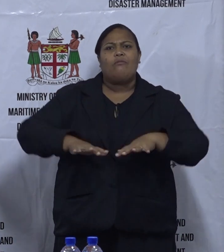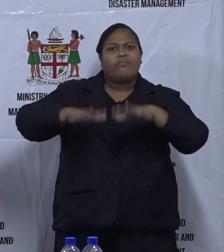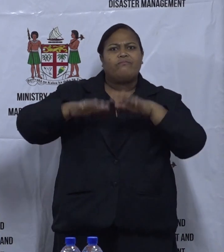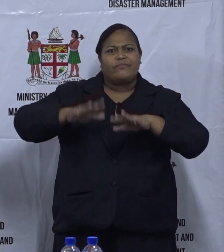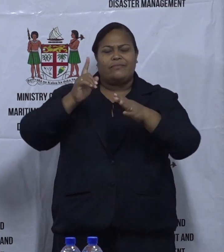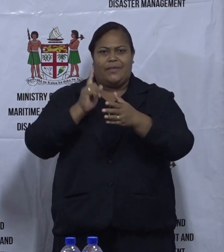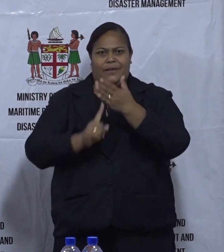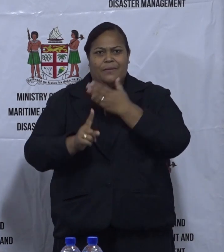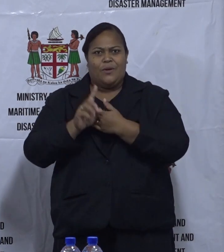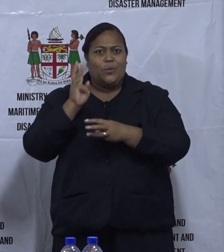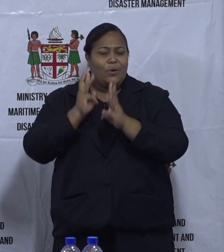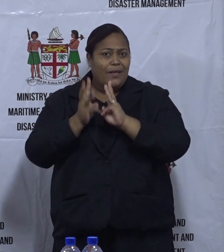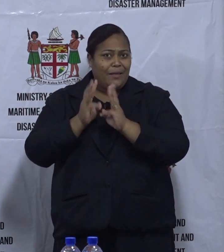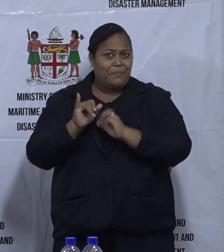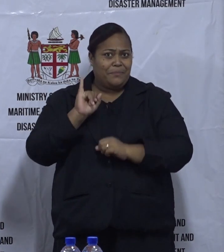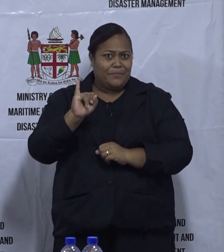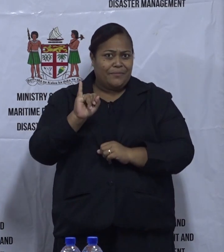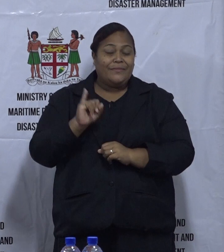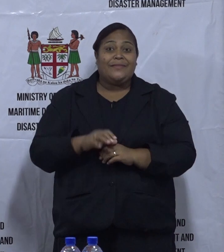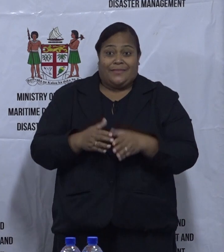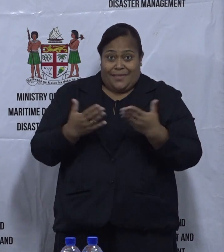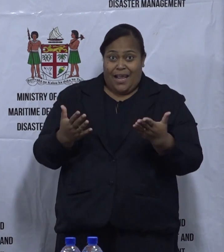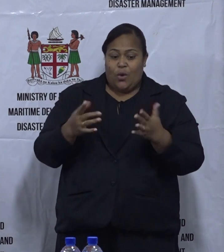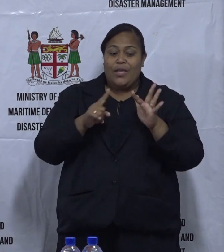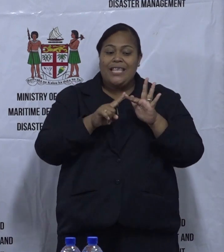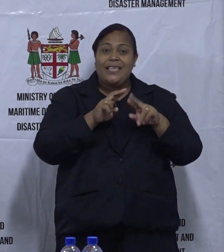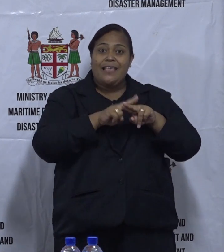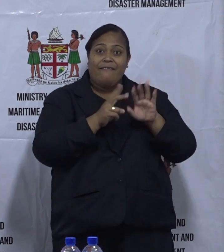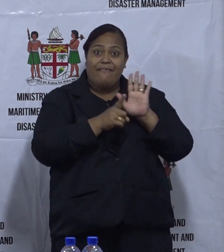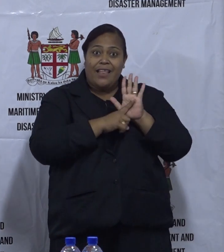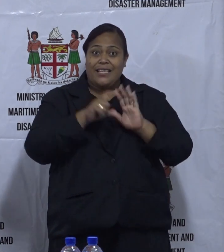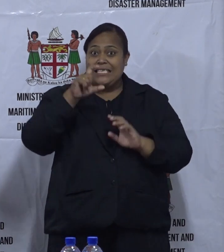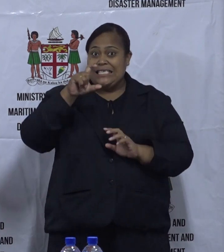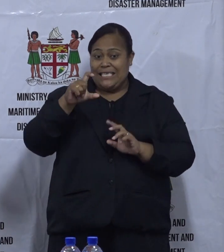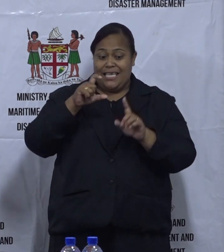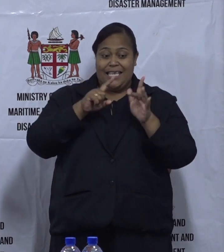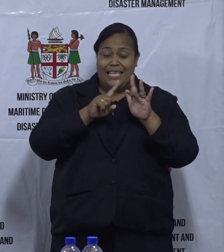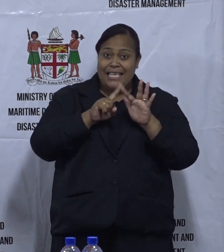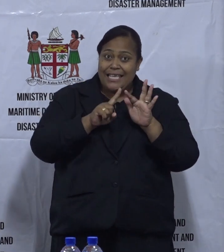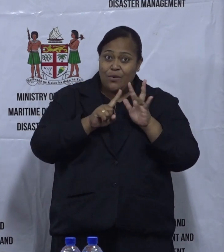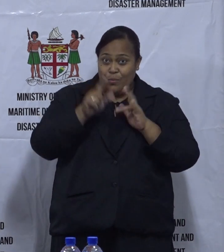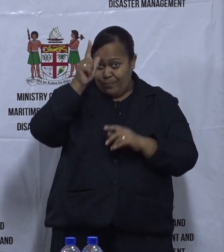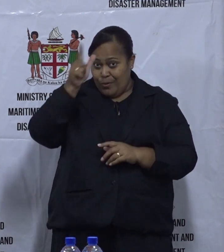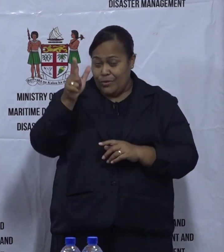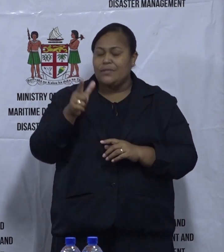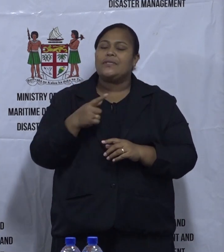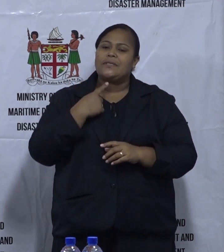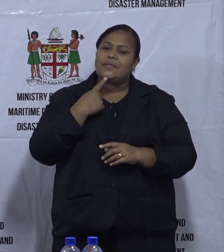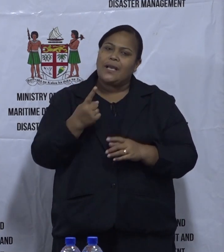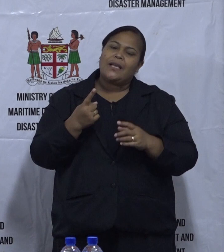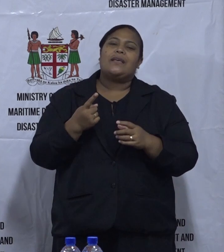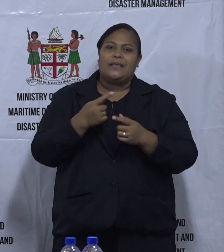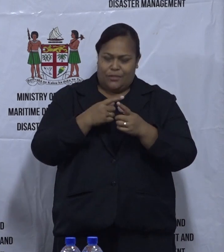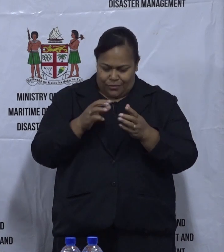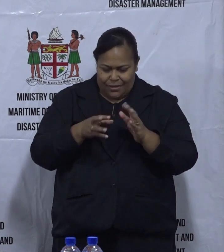However, we have been assured by EFL CEO that they will resume works as soon as the weather gets cleared. Ladies